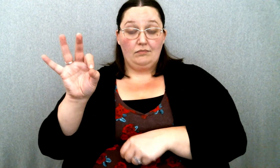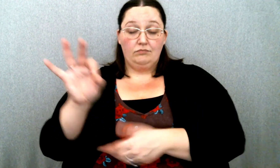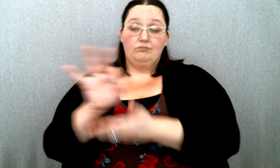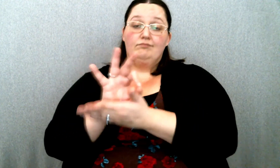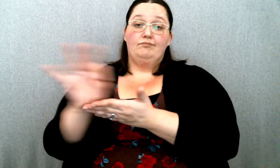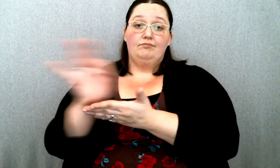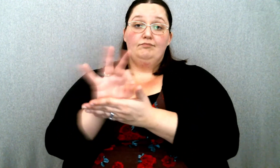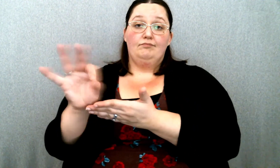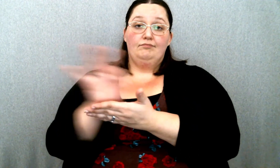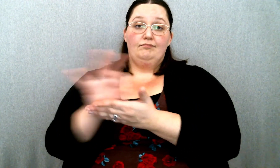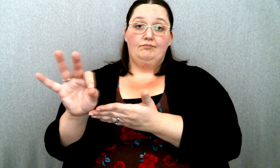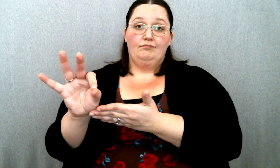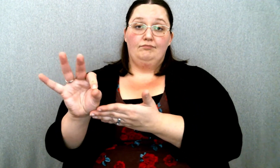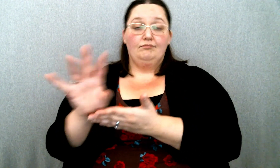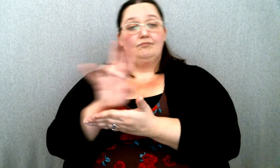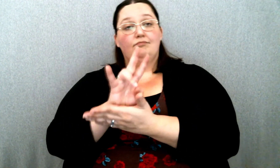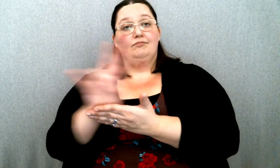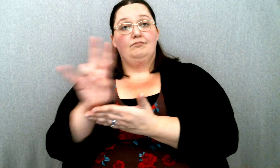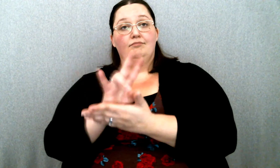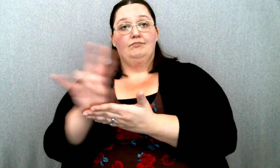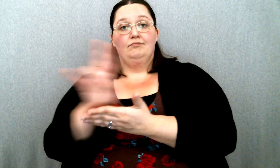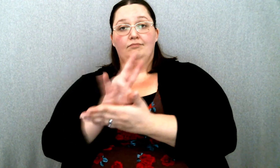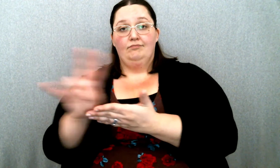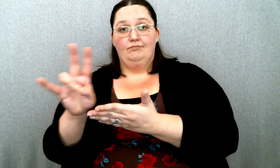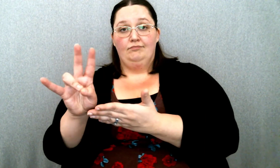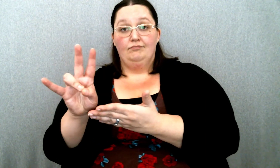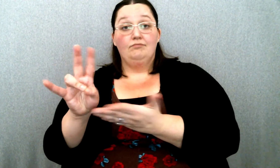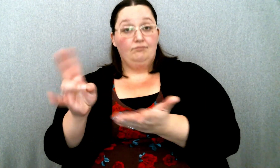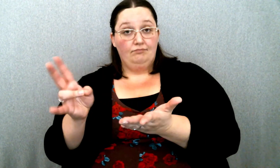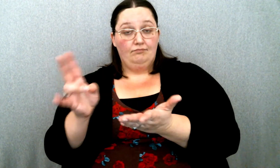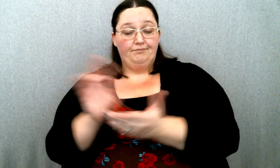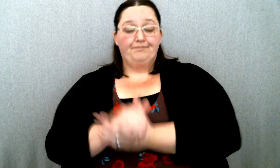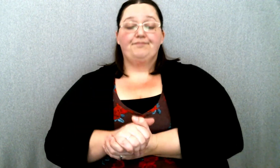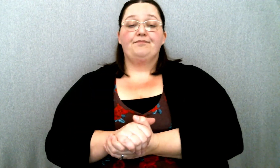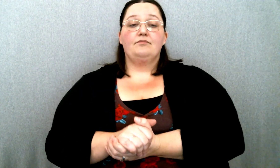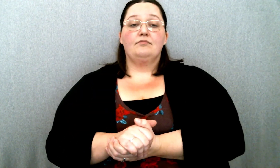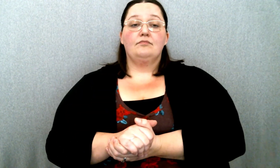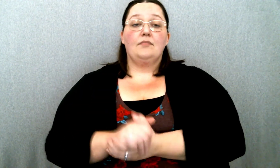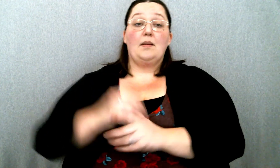With every week, just like with the sign week, you can use number incorporation 1 through 9.